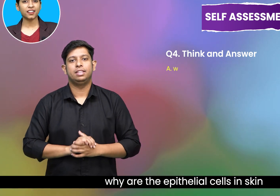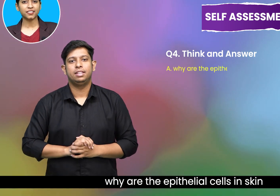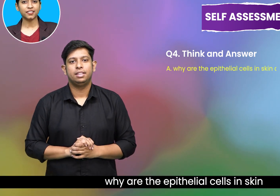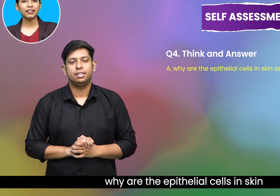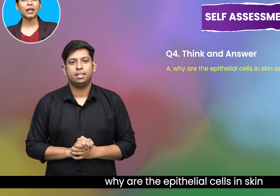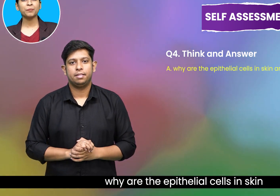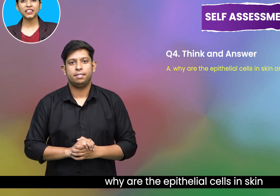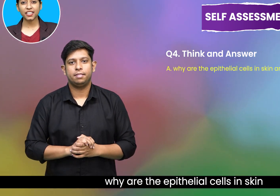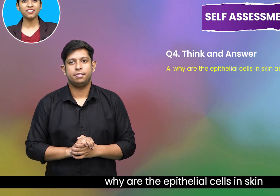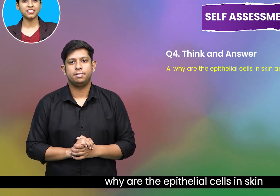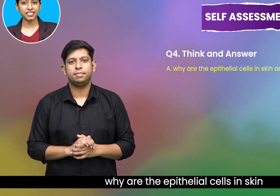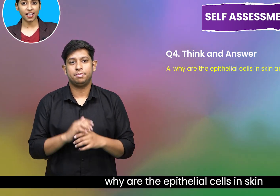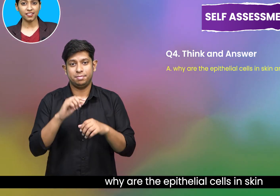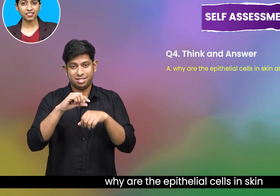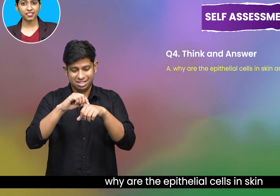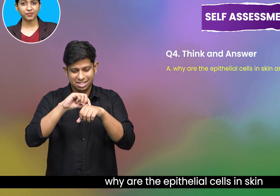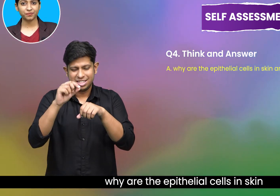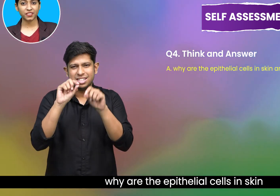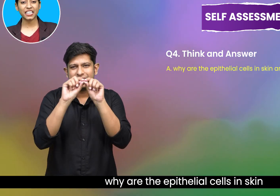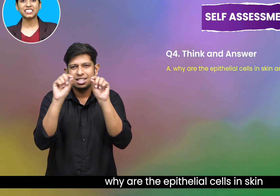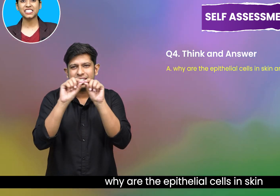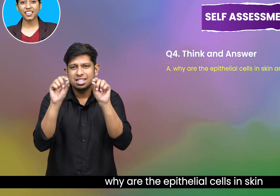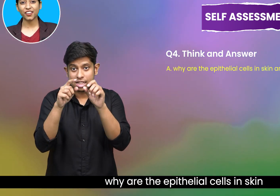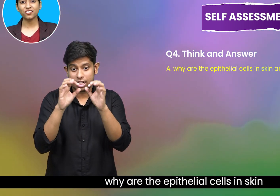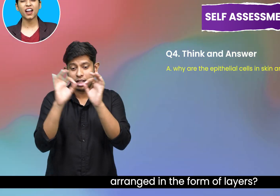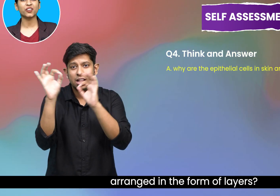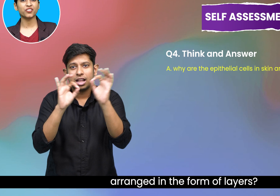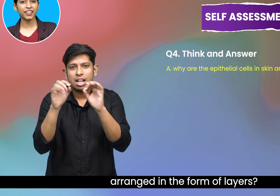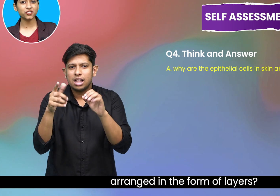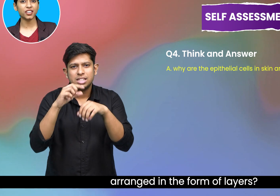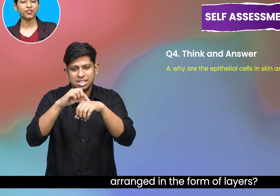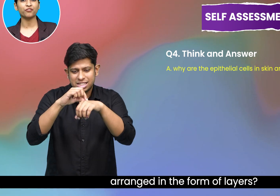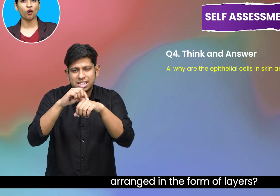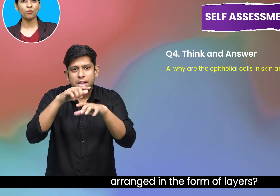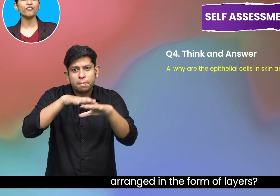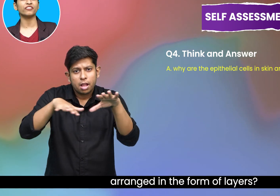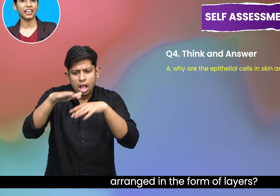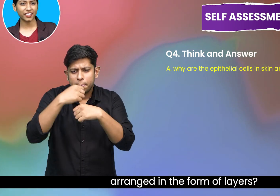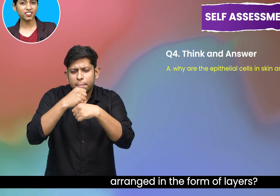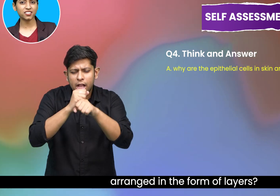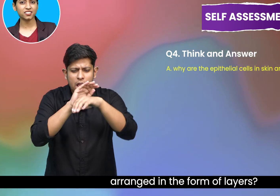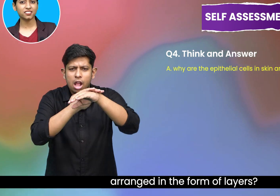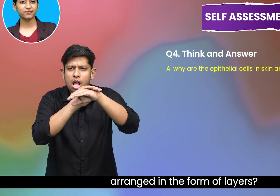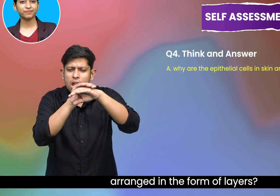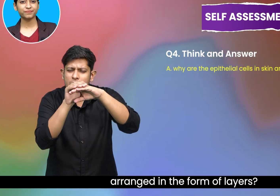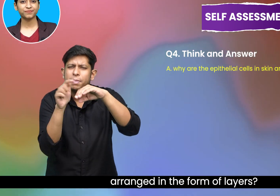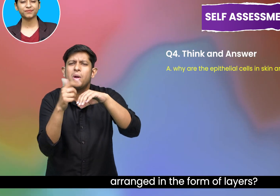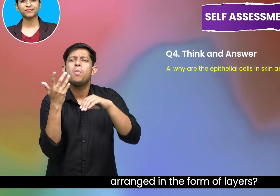Why are the epithelial cells in skin arranged in the form of